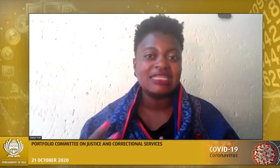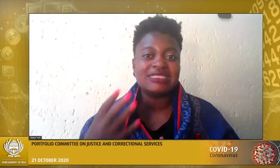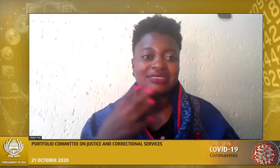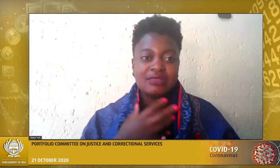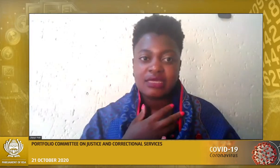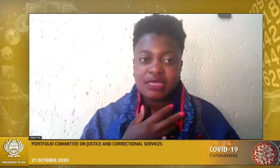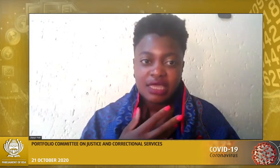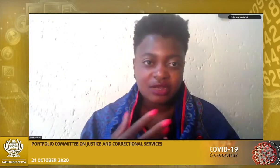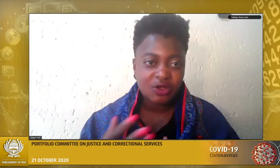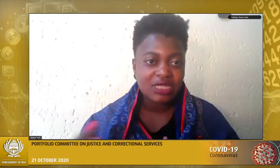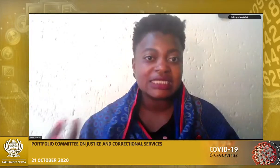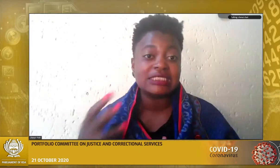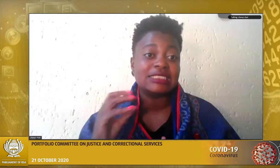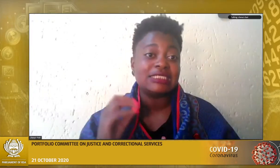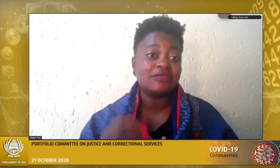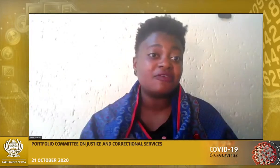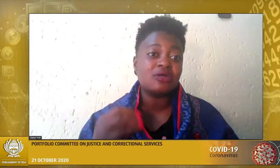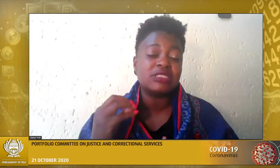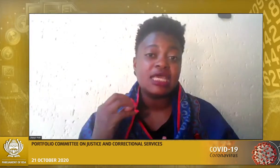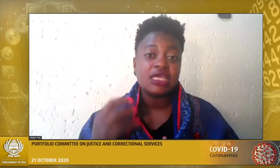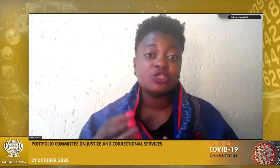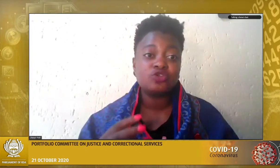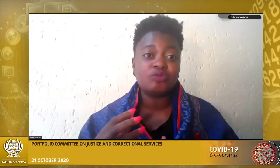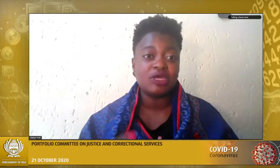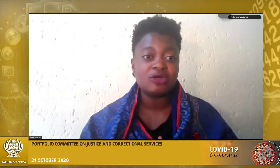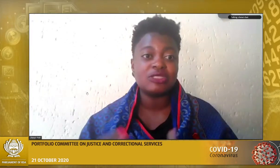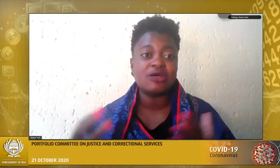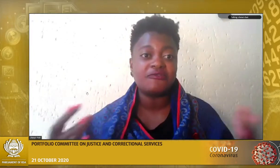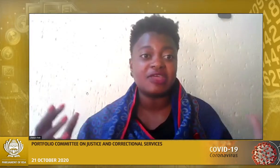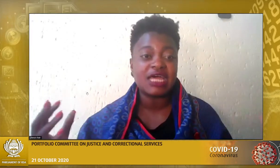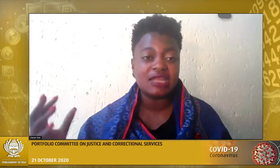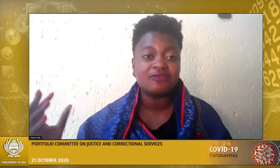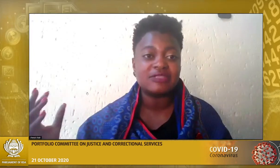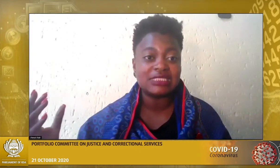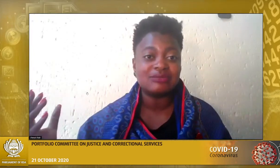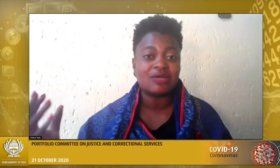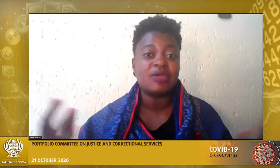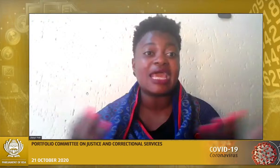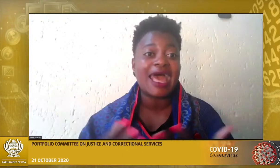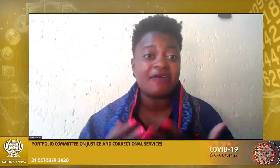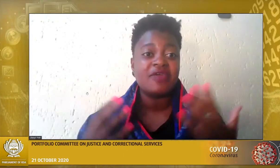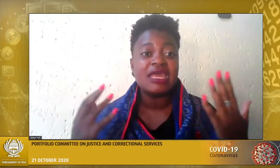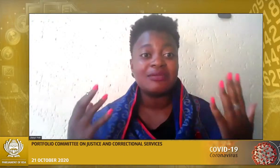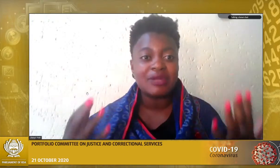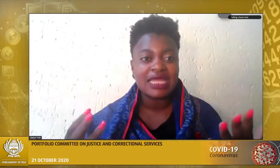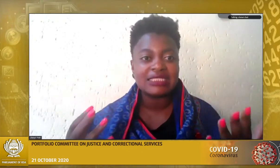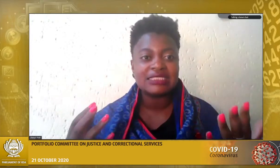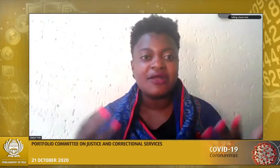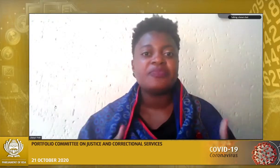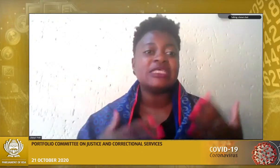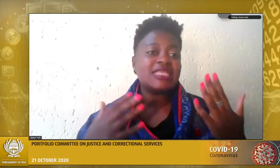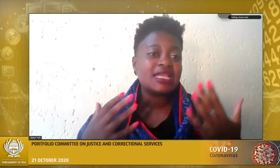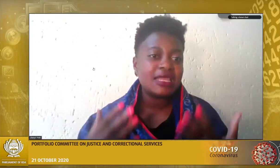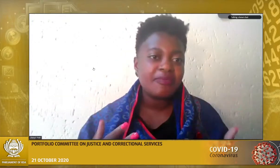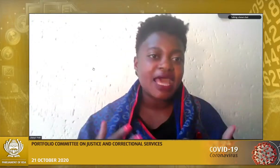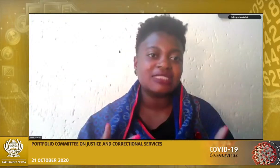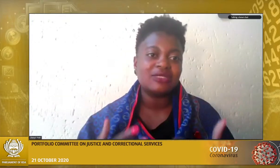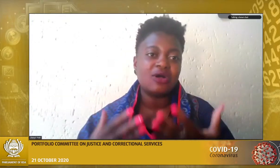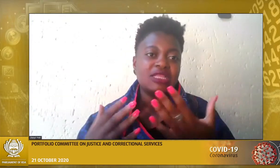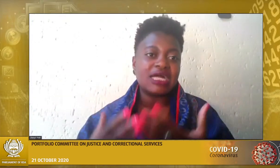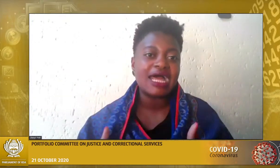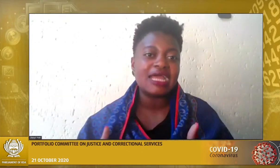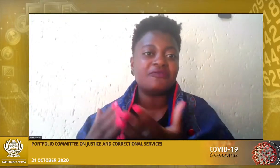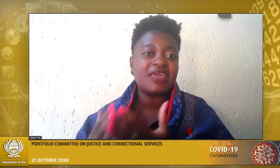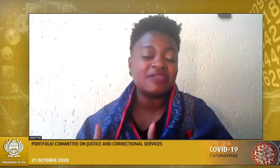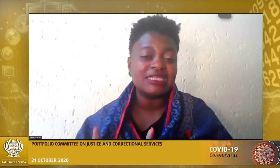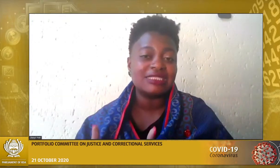domestic violence in context is a difficult issue because of the kind of systems that we have in place. This then impacts